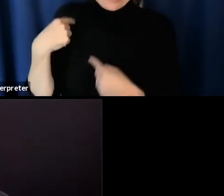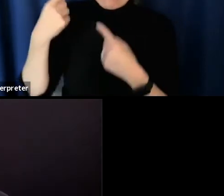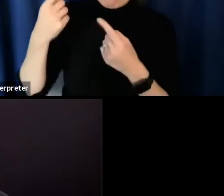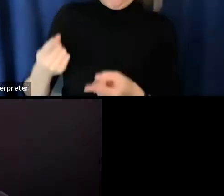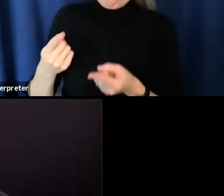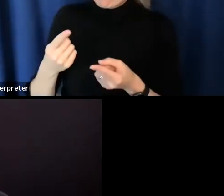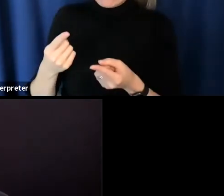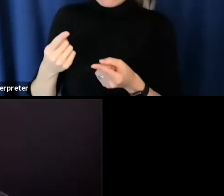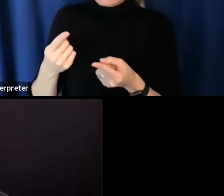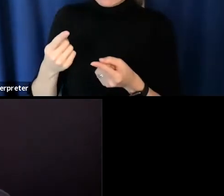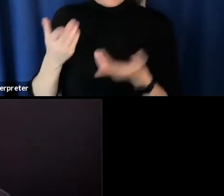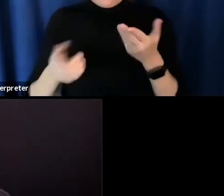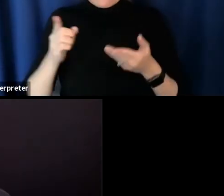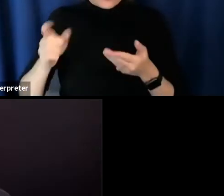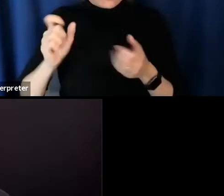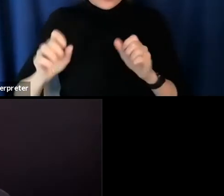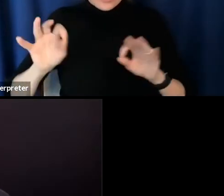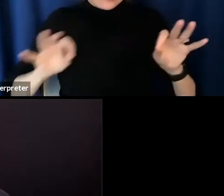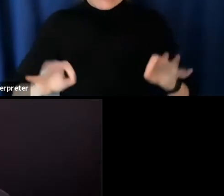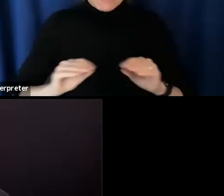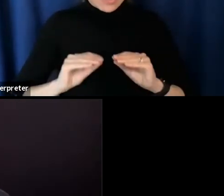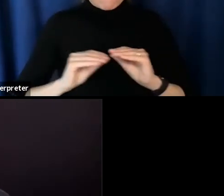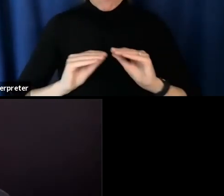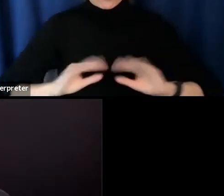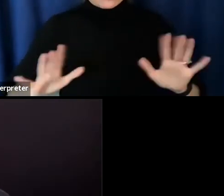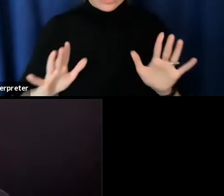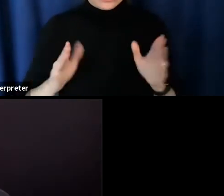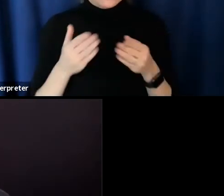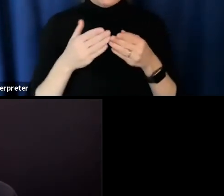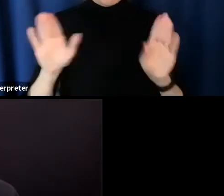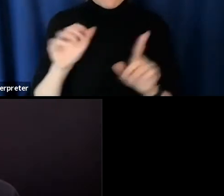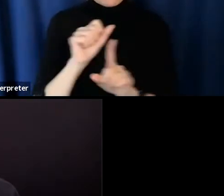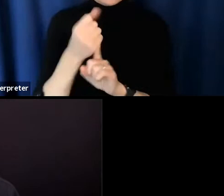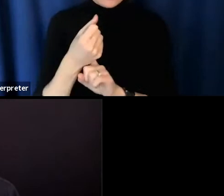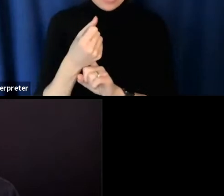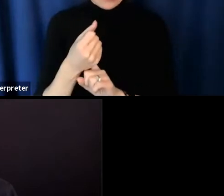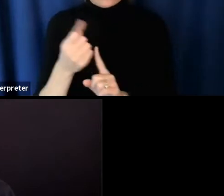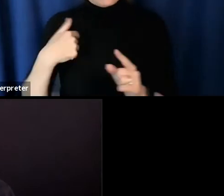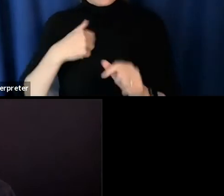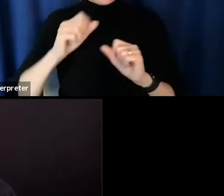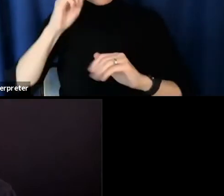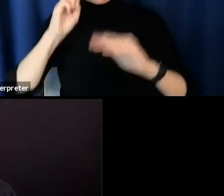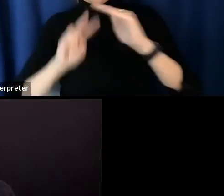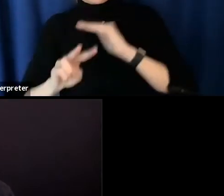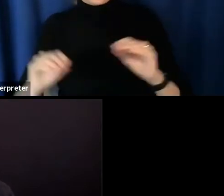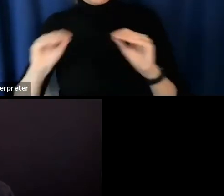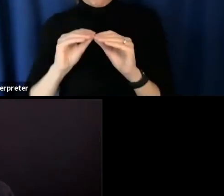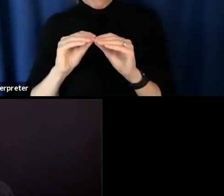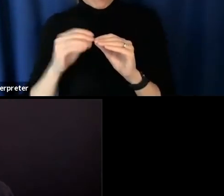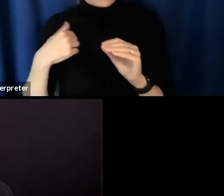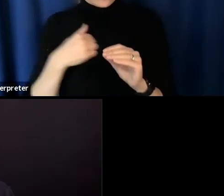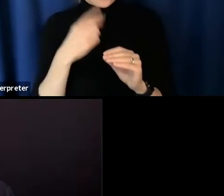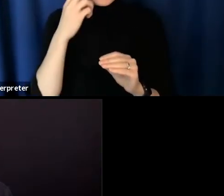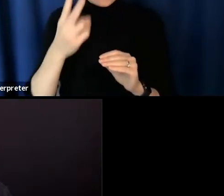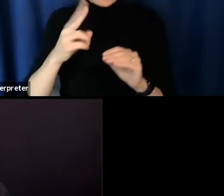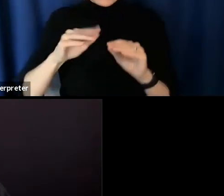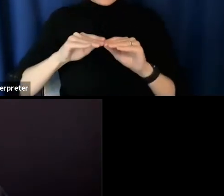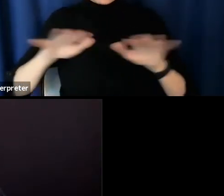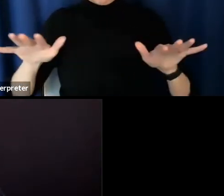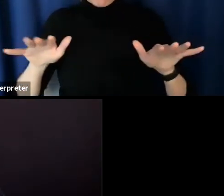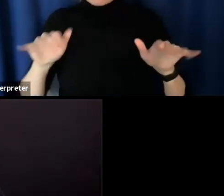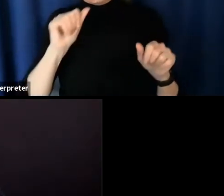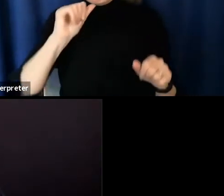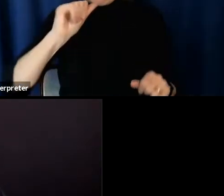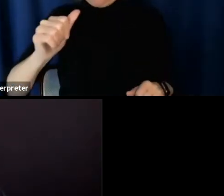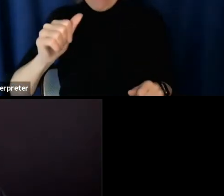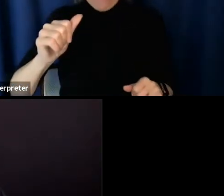this, that while public settings that are more predictable, we still see spread there, but not as much,